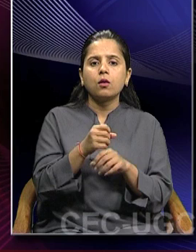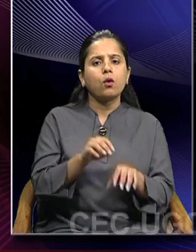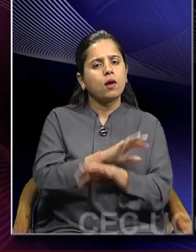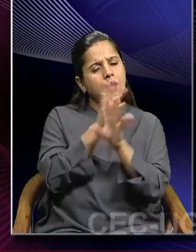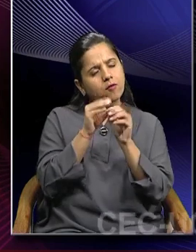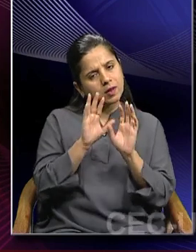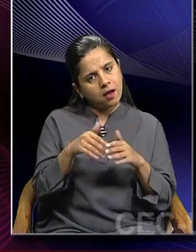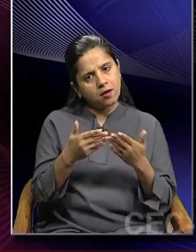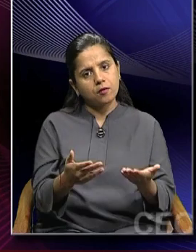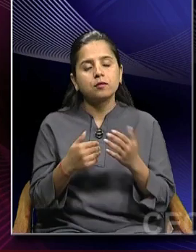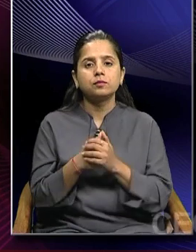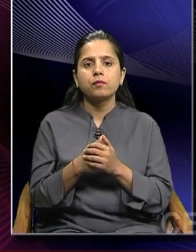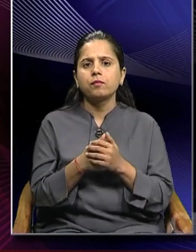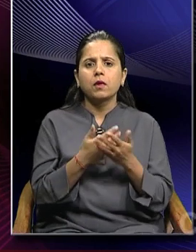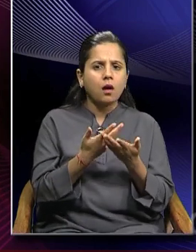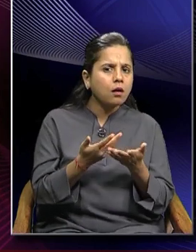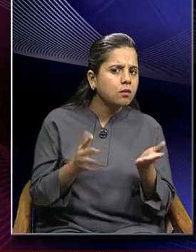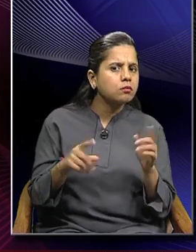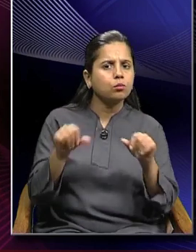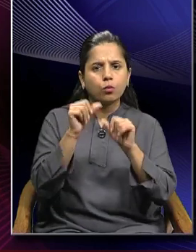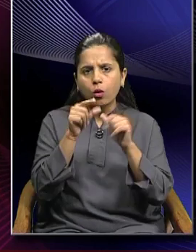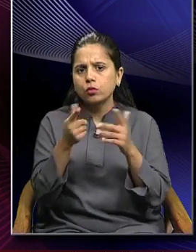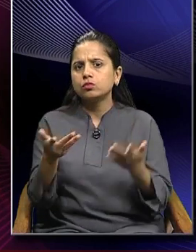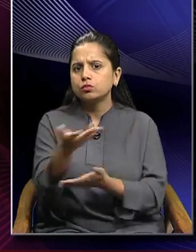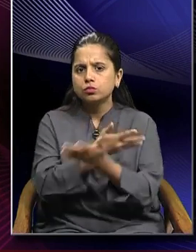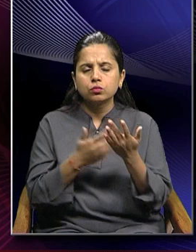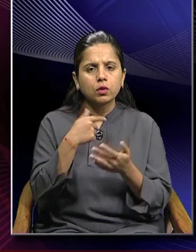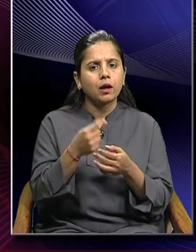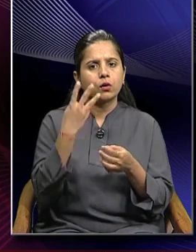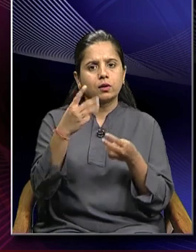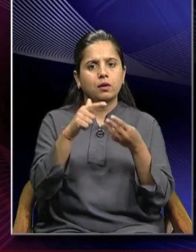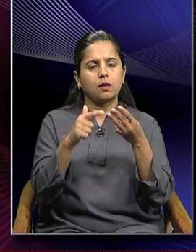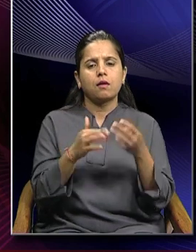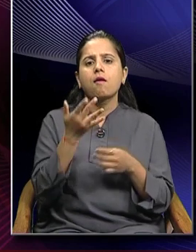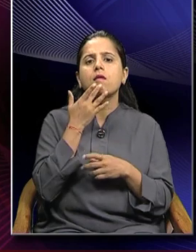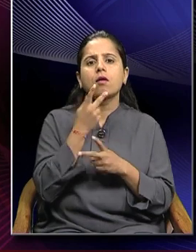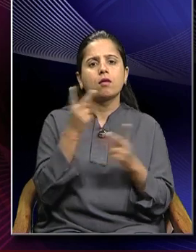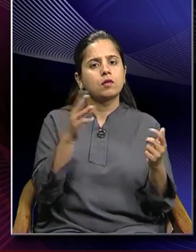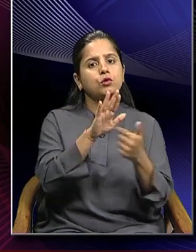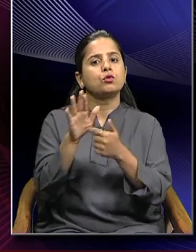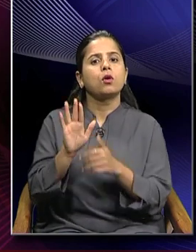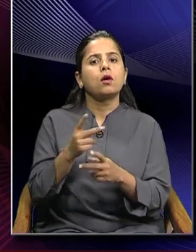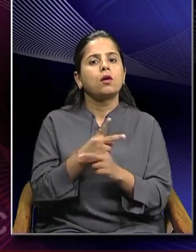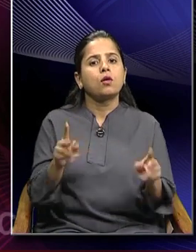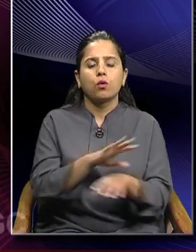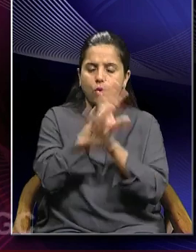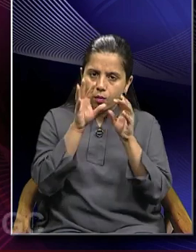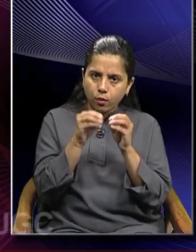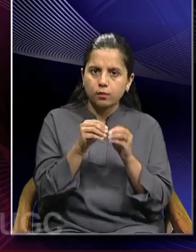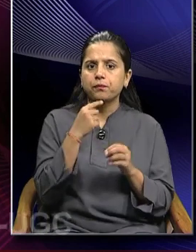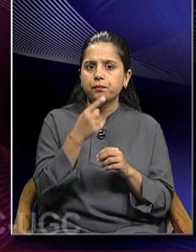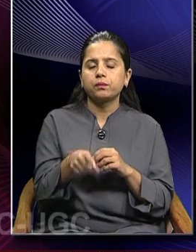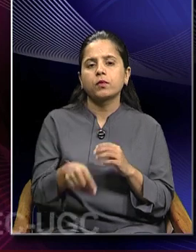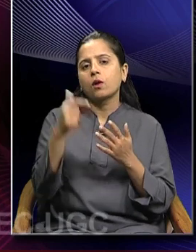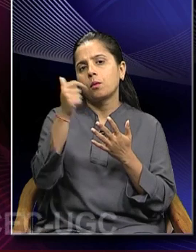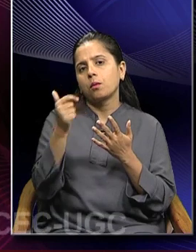everything. Whichever or whatever model you discuss, these 3 colors are indicative of all those points